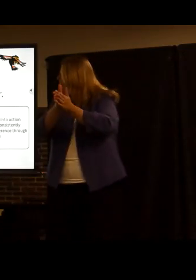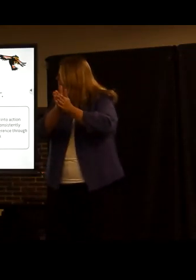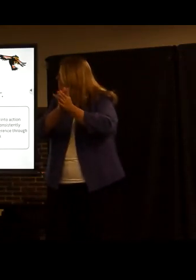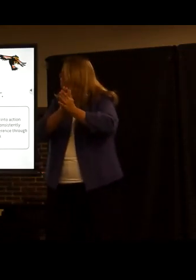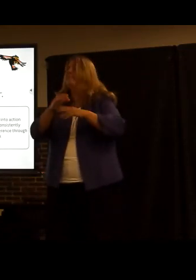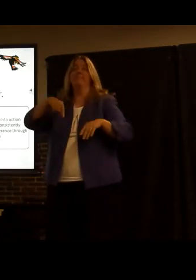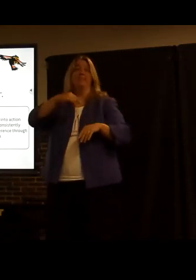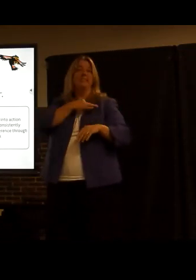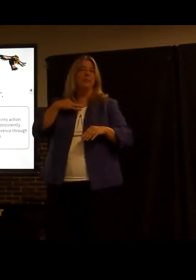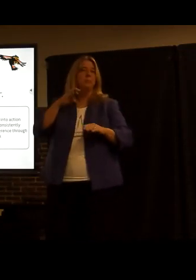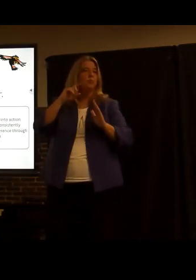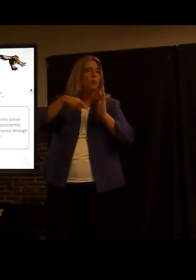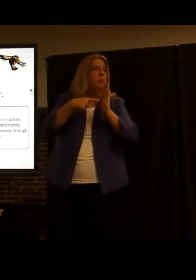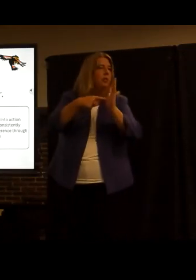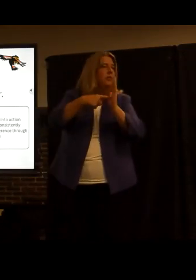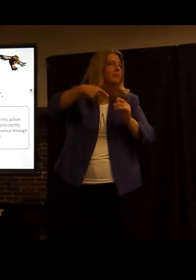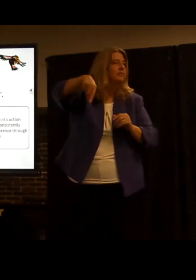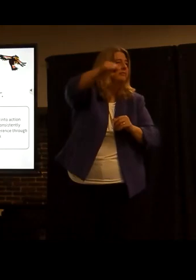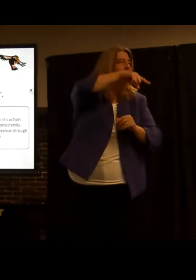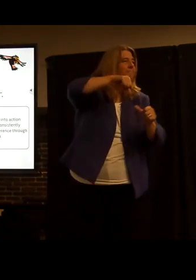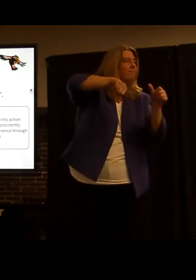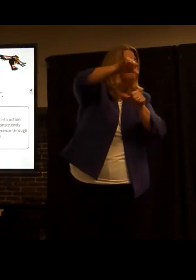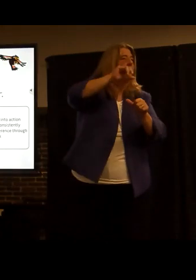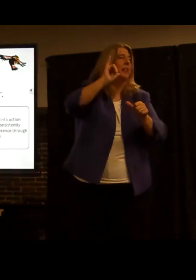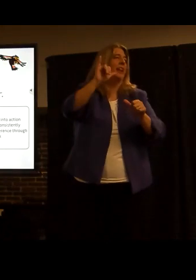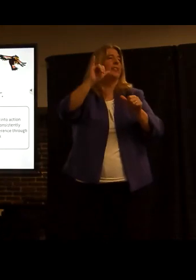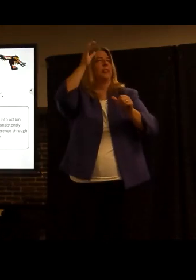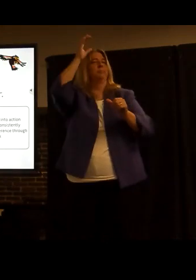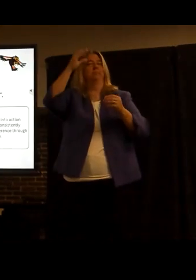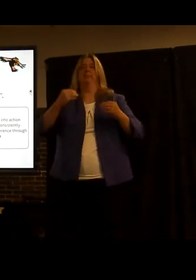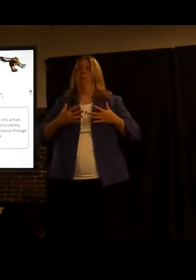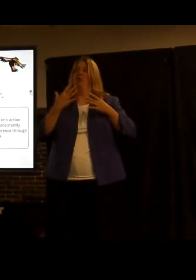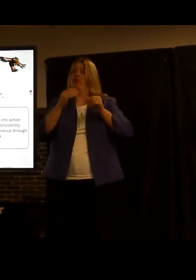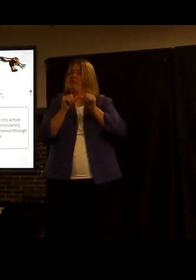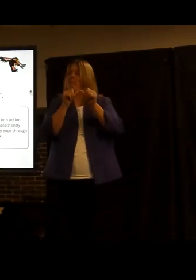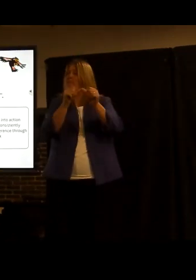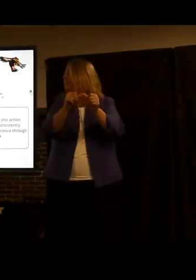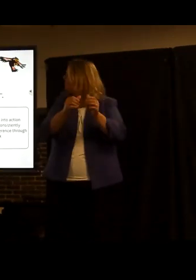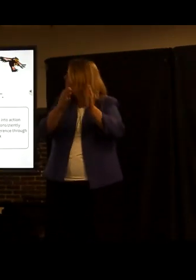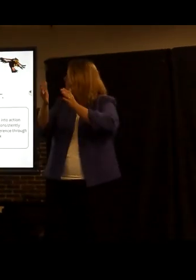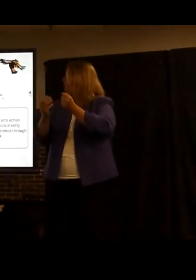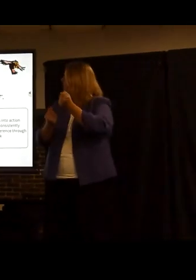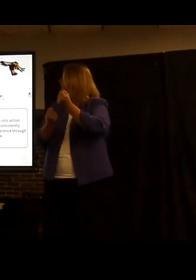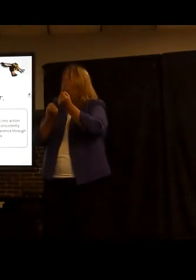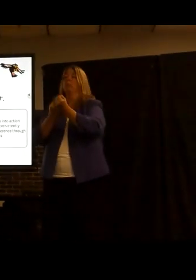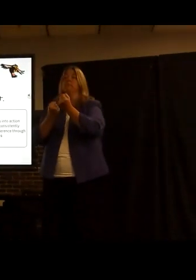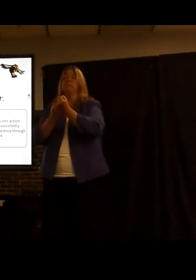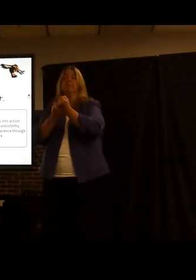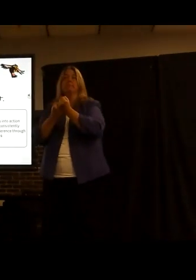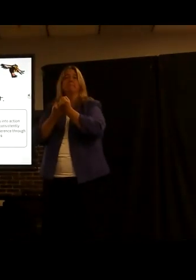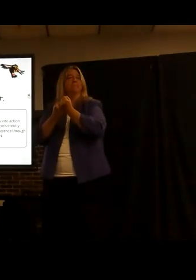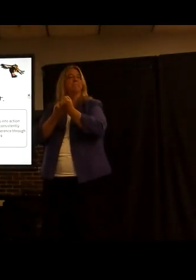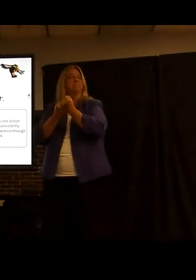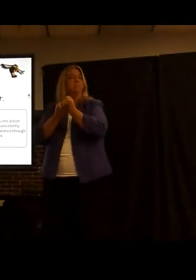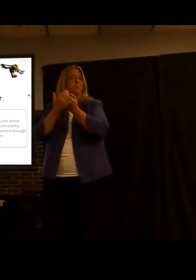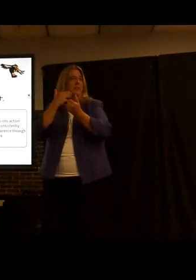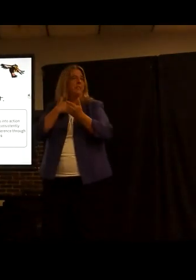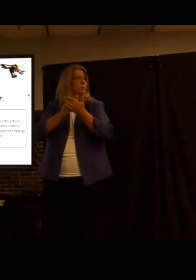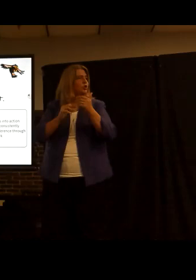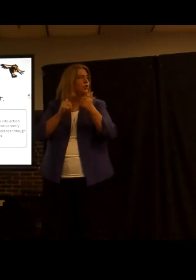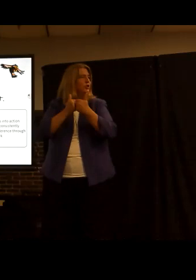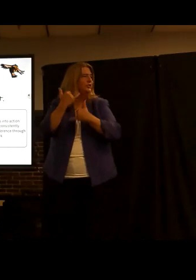the year, inspire motivation, and make sure that our staff are role models for one another and sparking